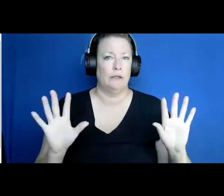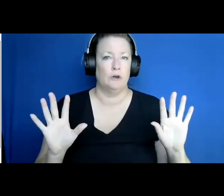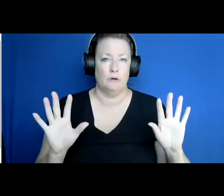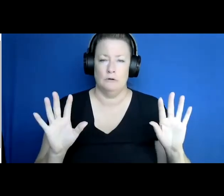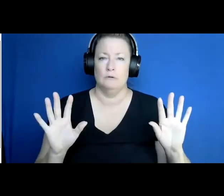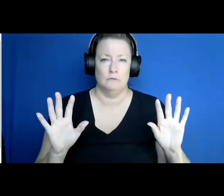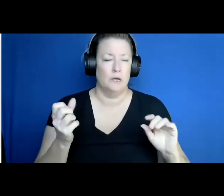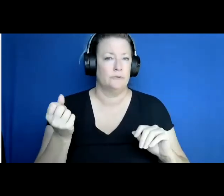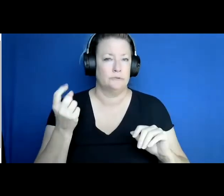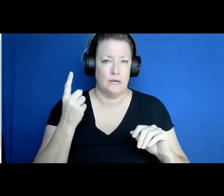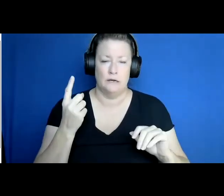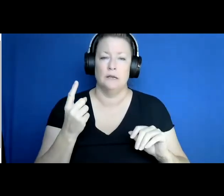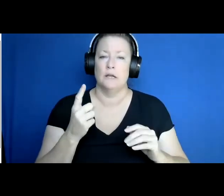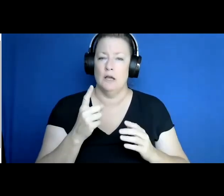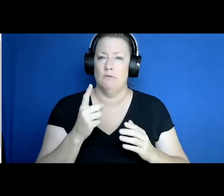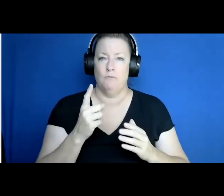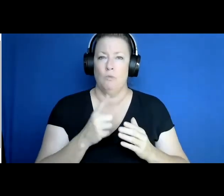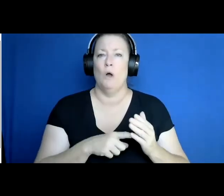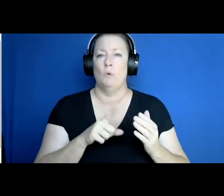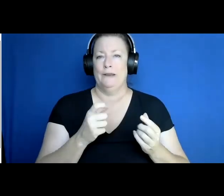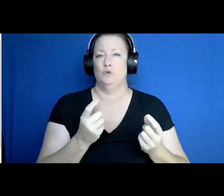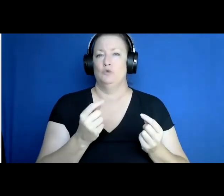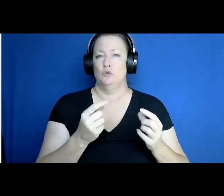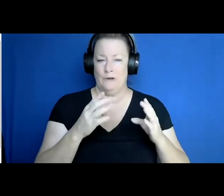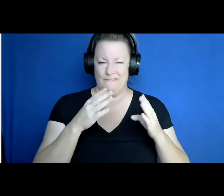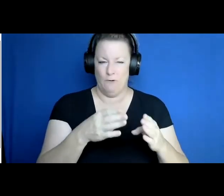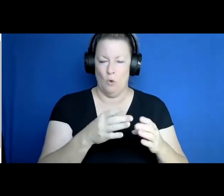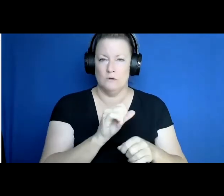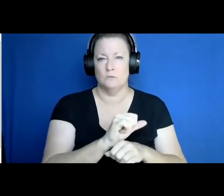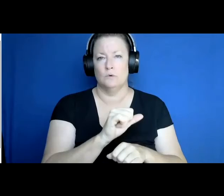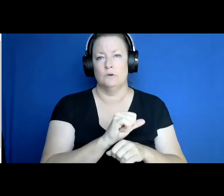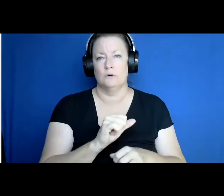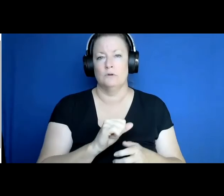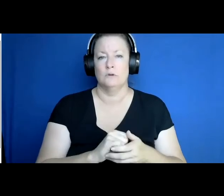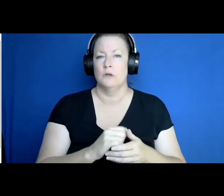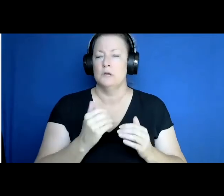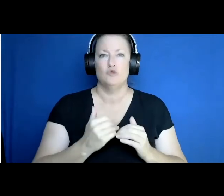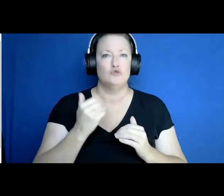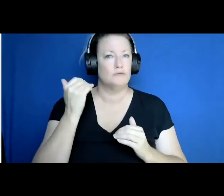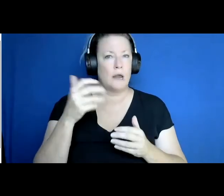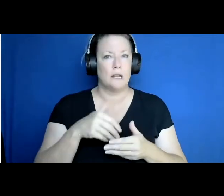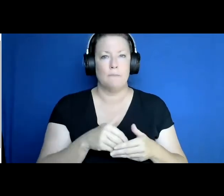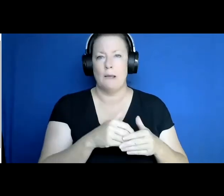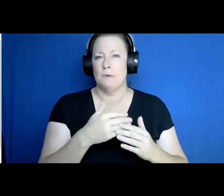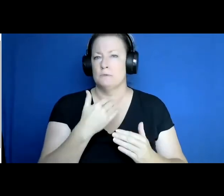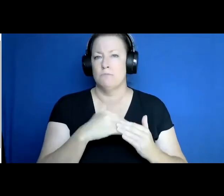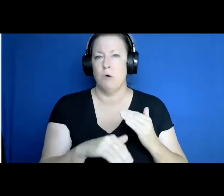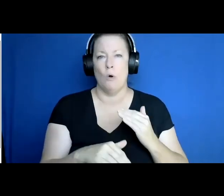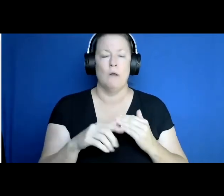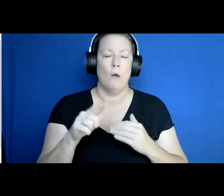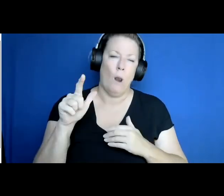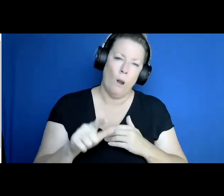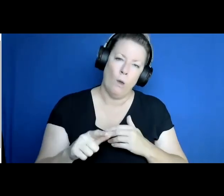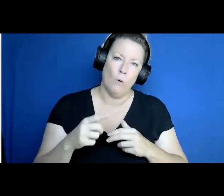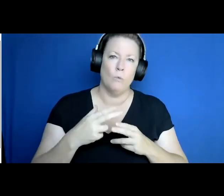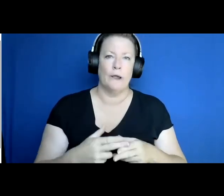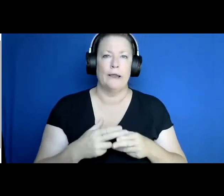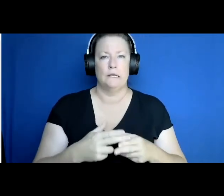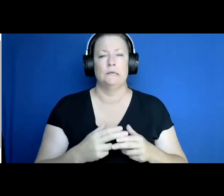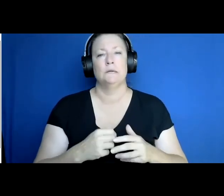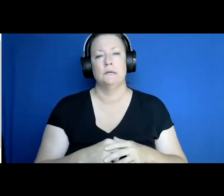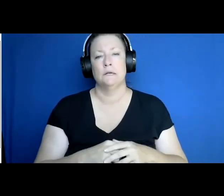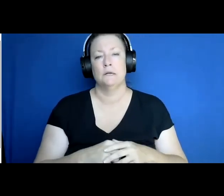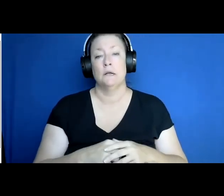need to focus our efforts, as in we have too many babies who are born at a very low birth weight. And the key to stop this